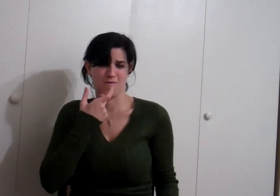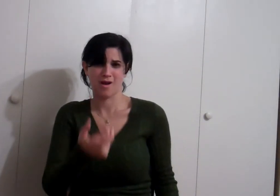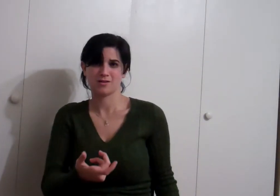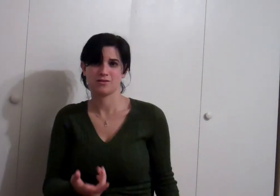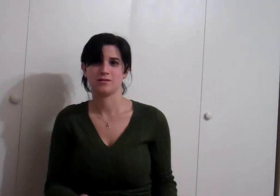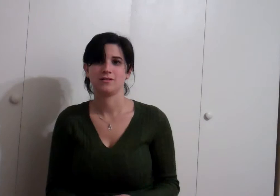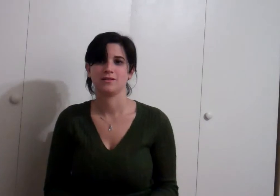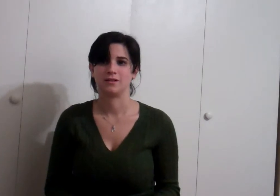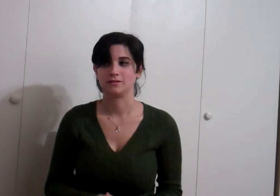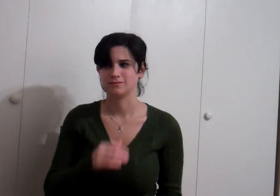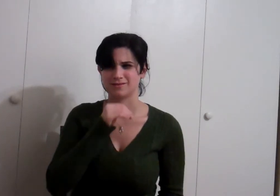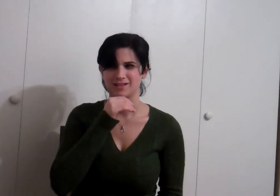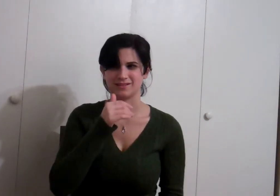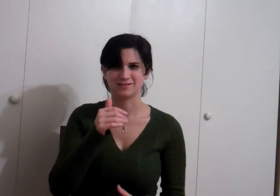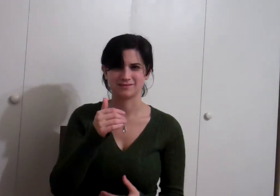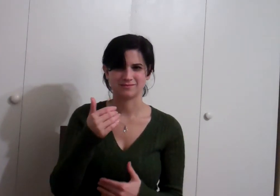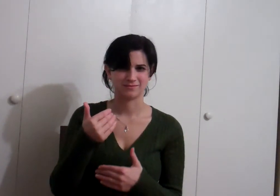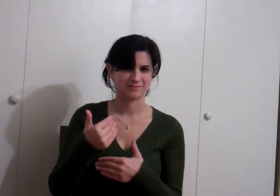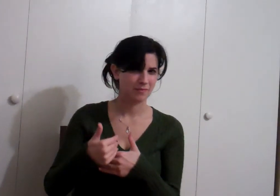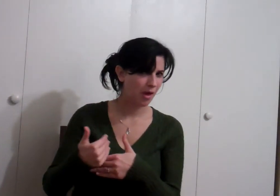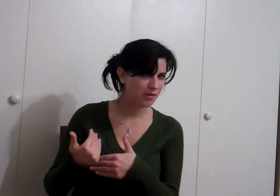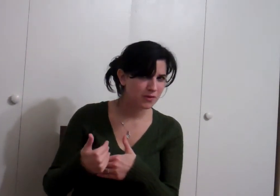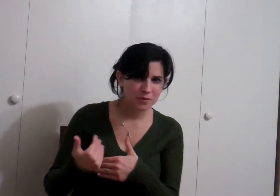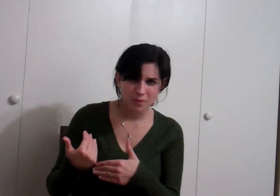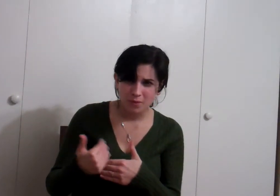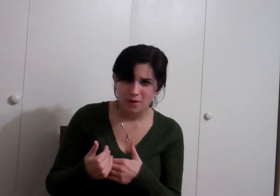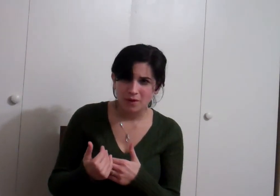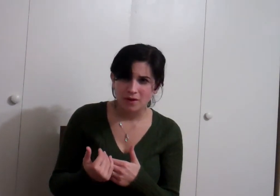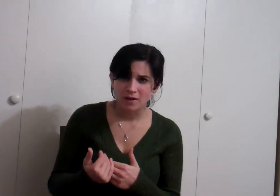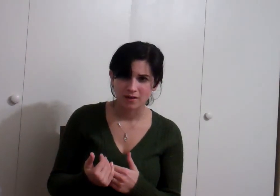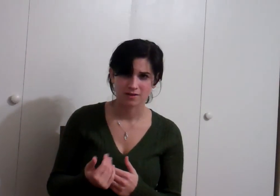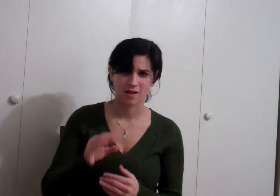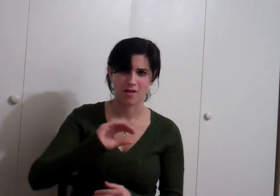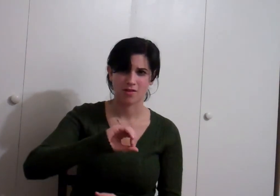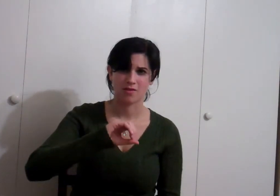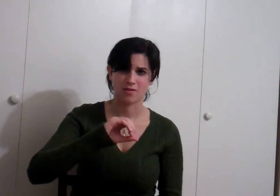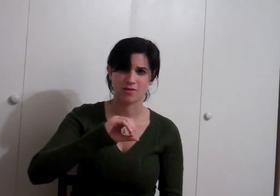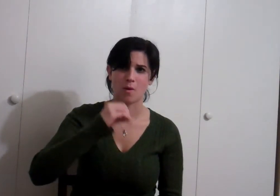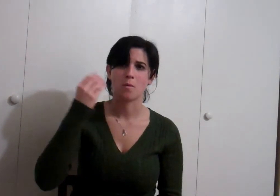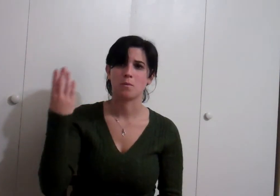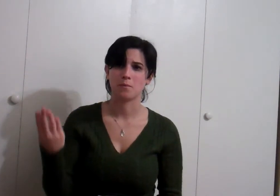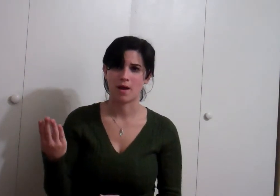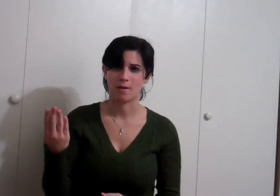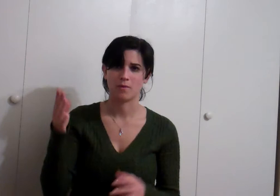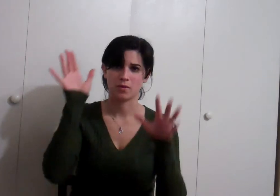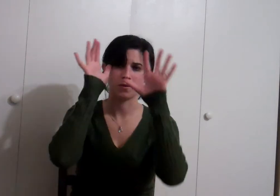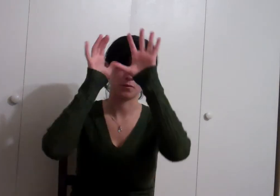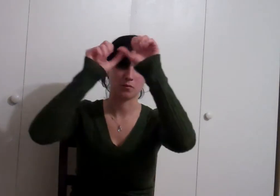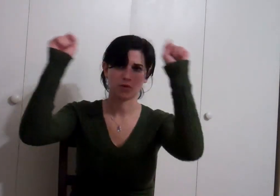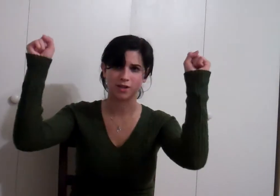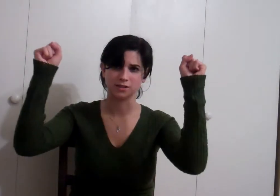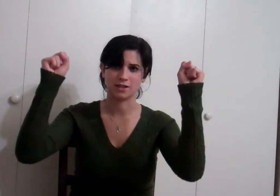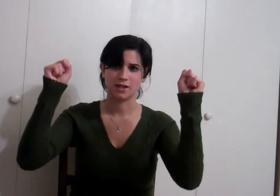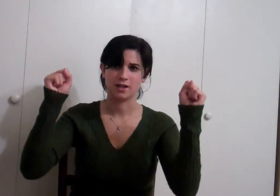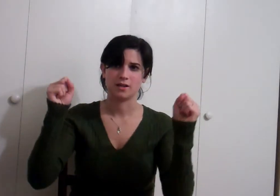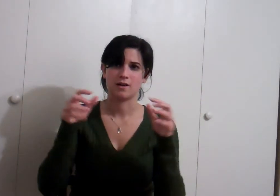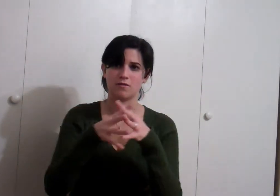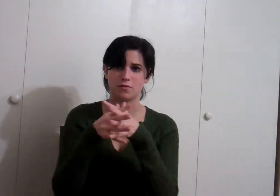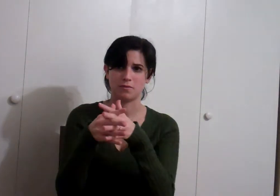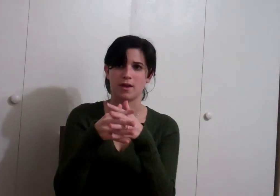bother you. So it doesn't bother you that it's the president of the United States. It bothers you more that he's a married person and they're depicting him. If